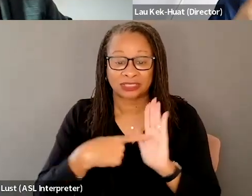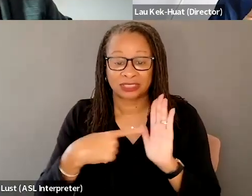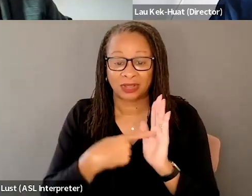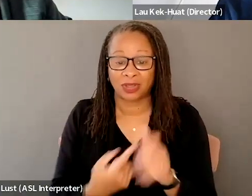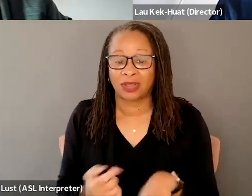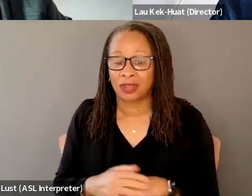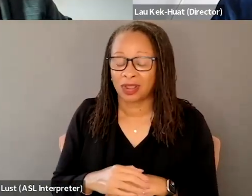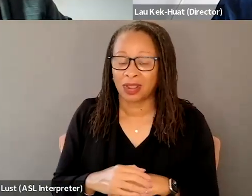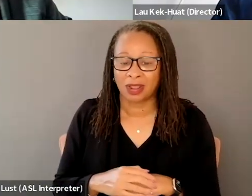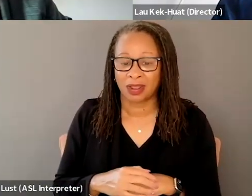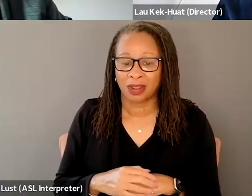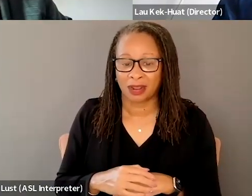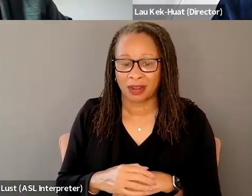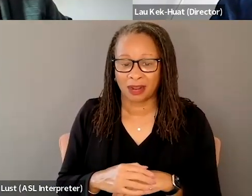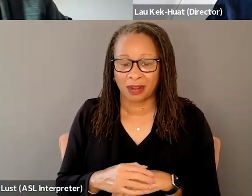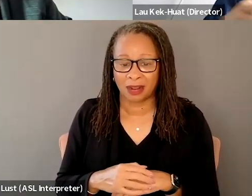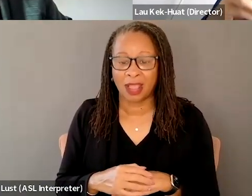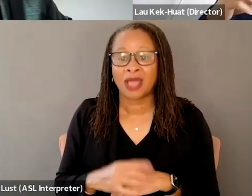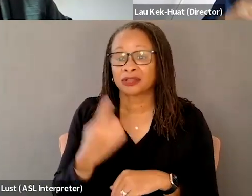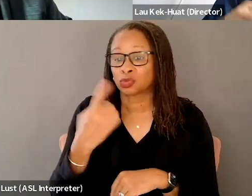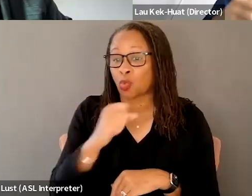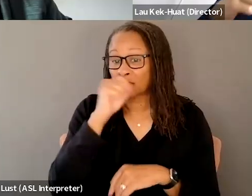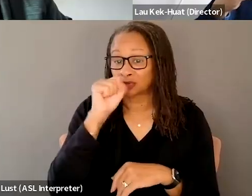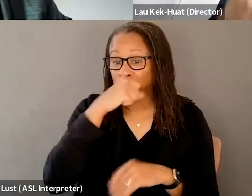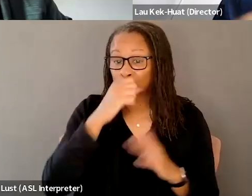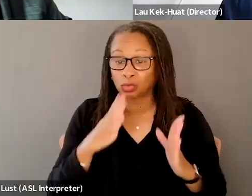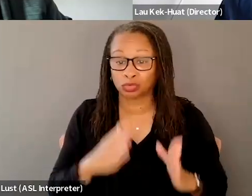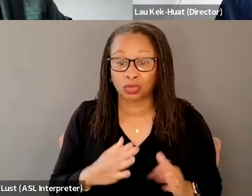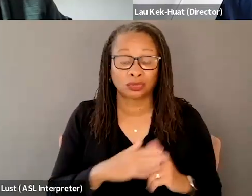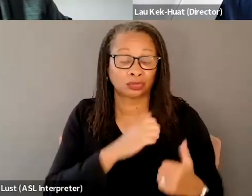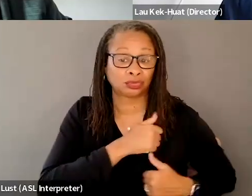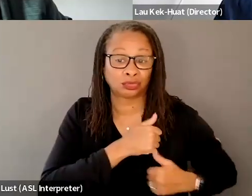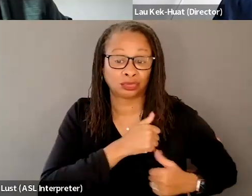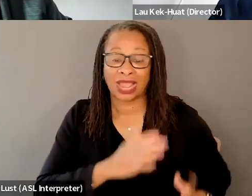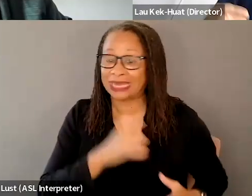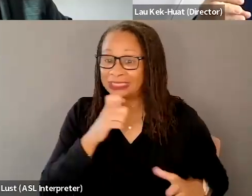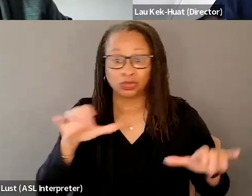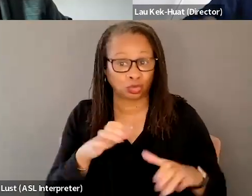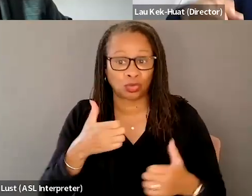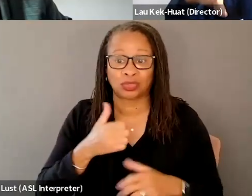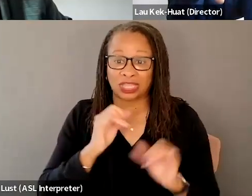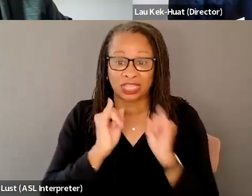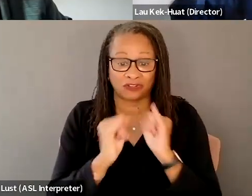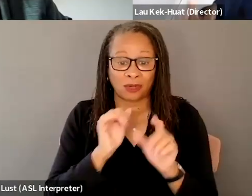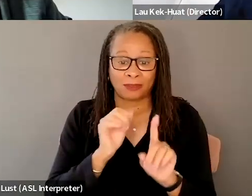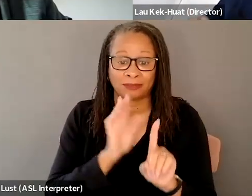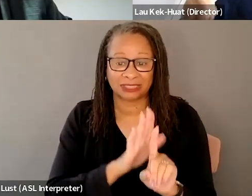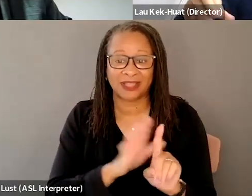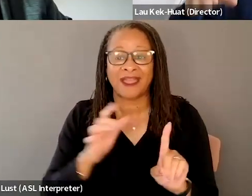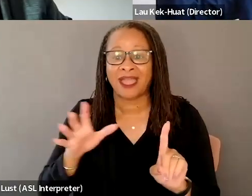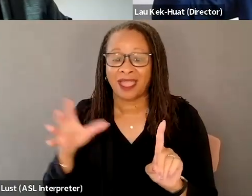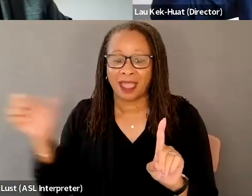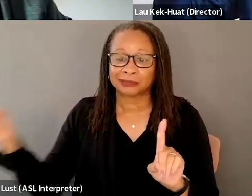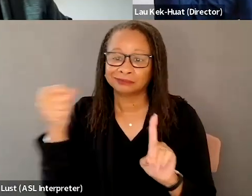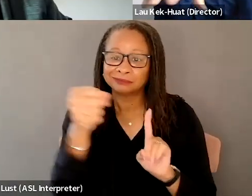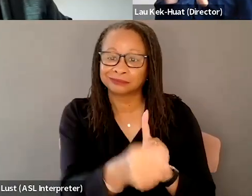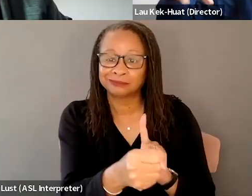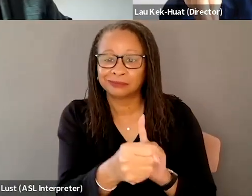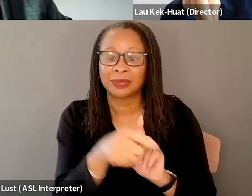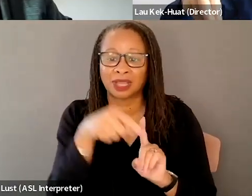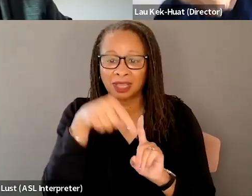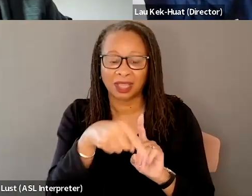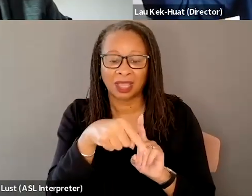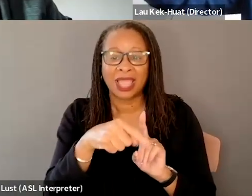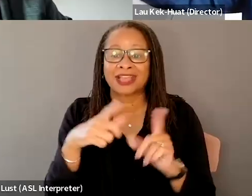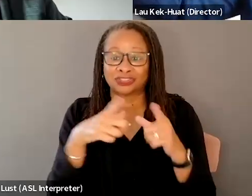in the films, there's one Taiwanese soldiers. I didn't do the interview. I actually get another girl who is